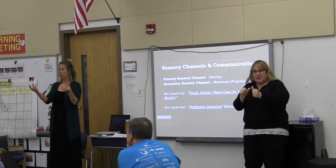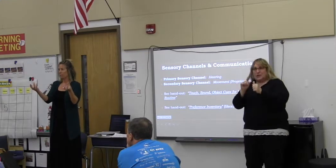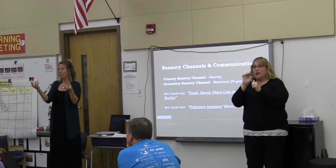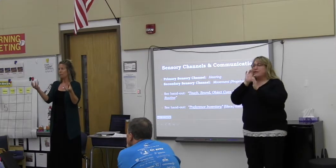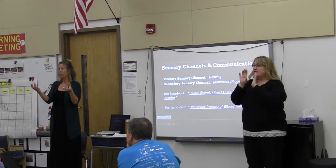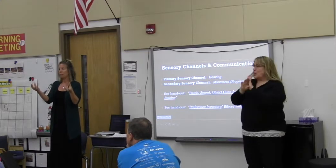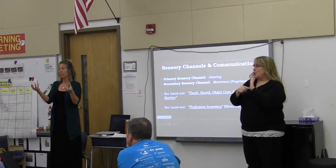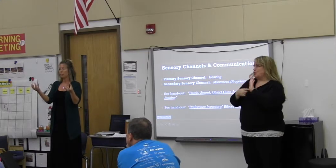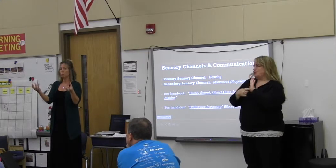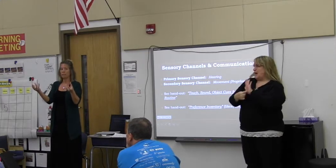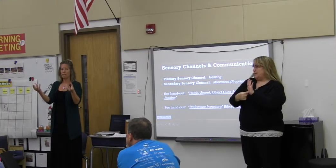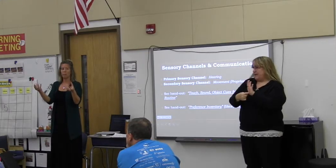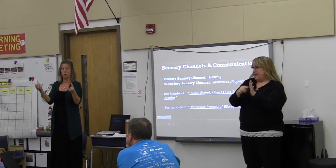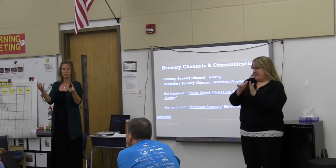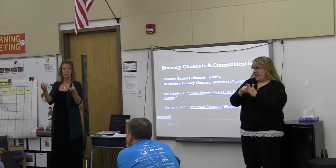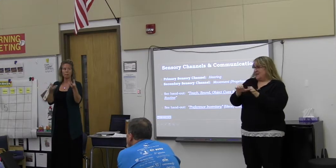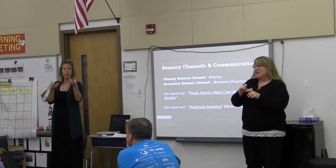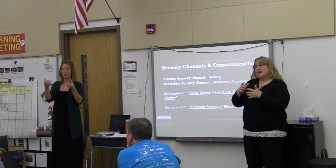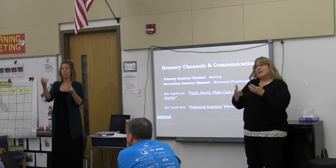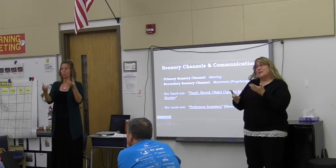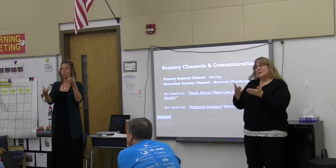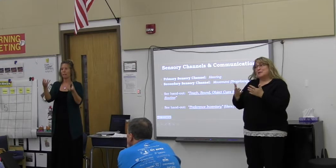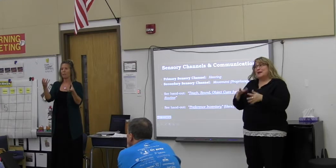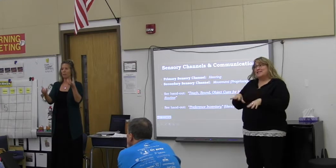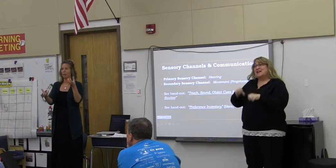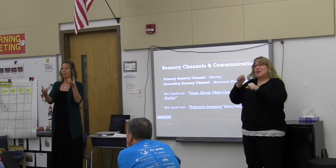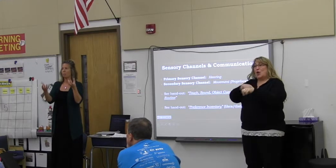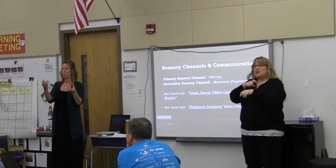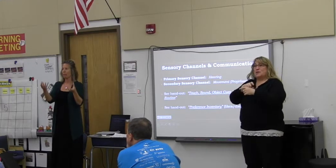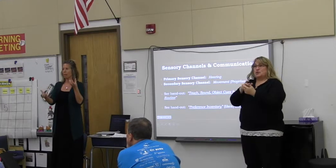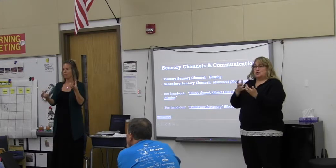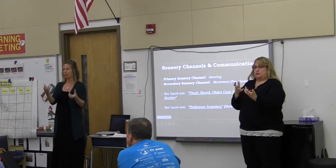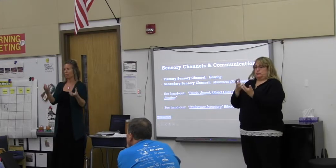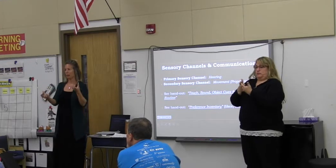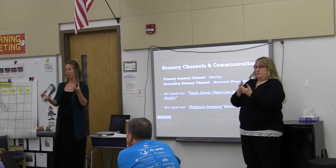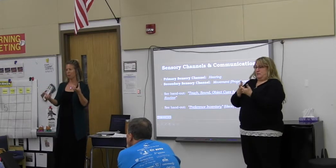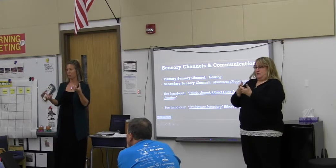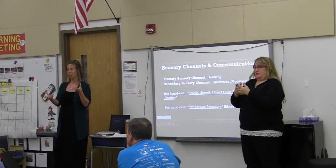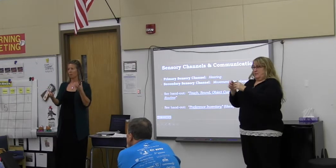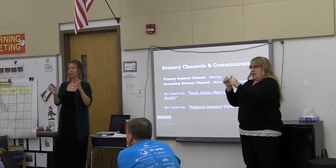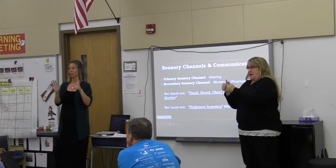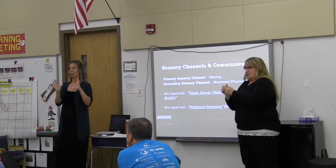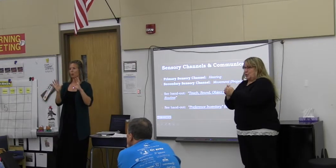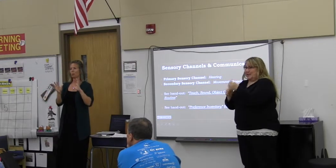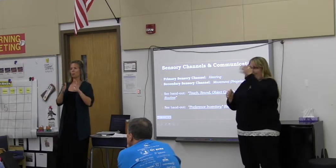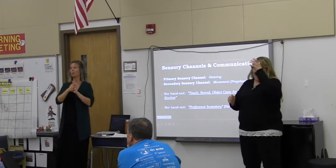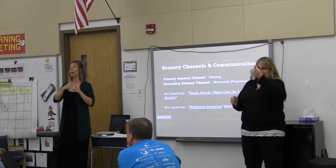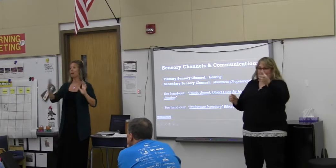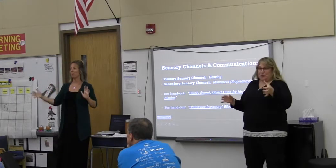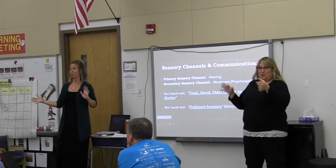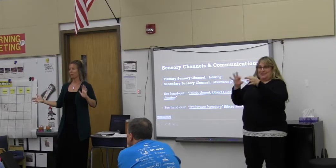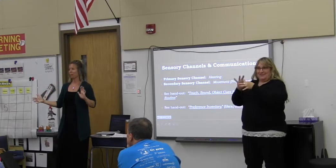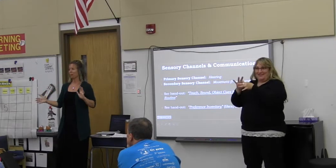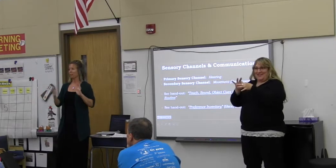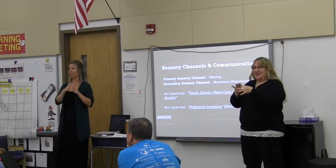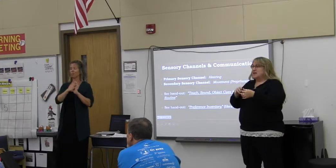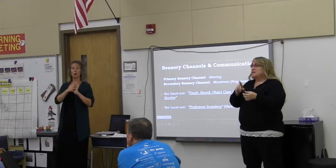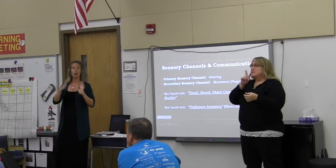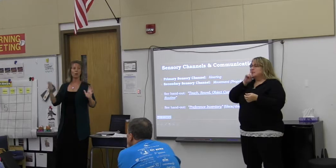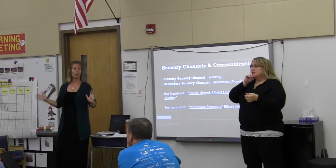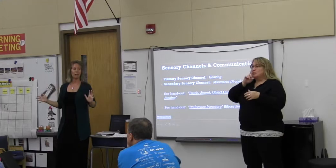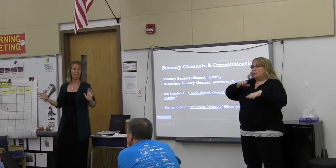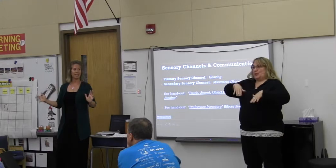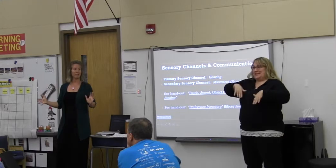activity. And sometimes it just might take a long time to pair those two together before they understand the concept. So we don't have one for the boys